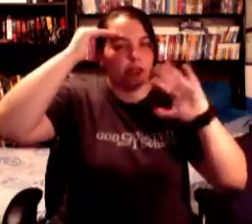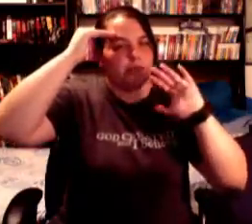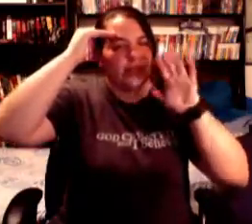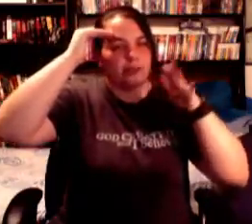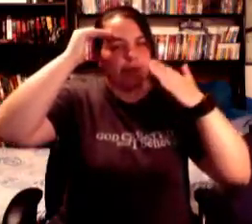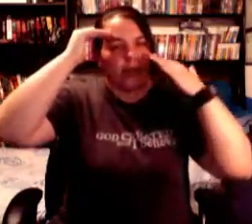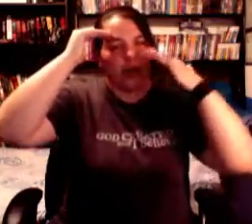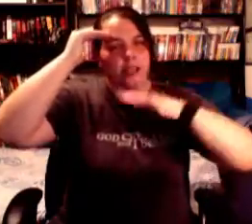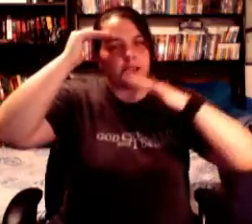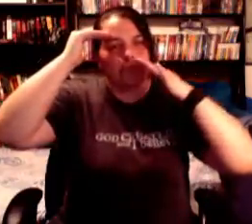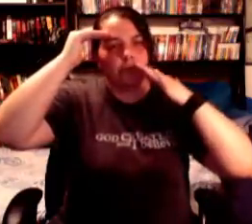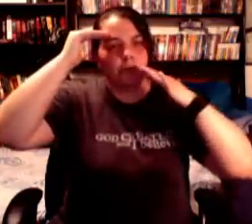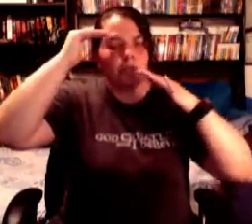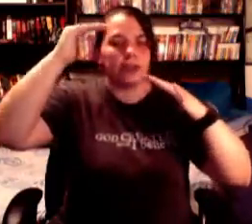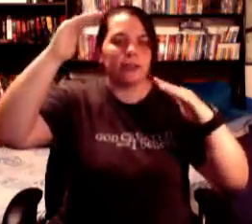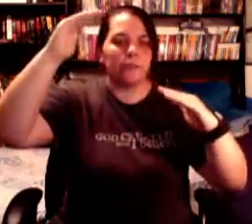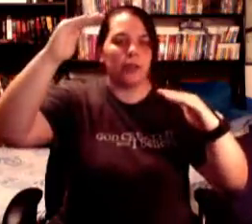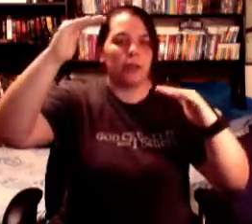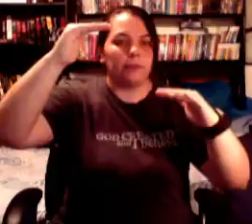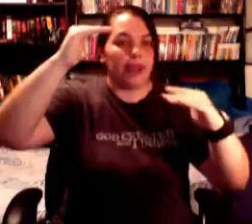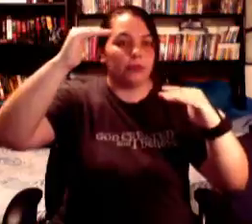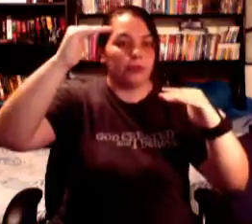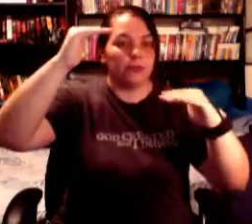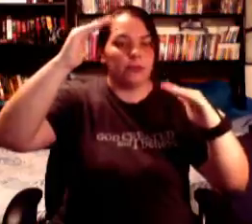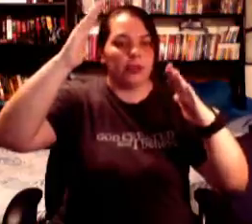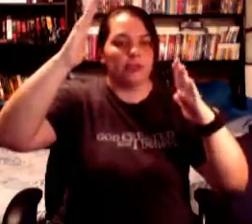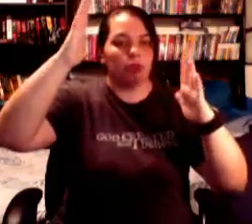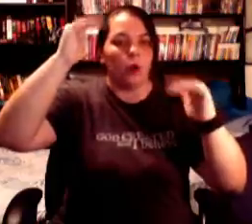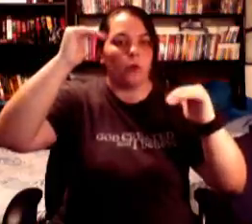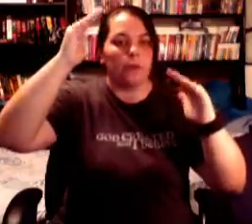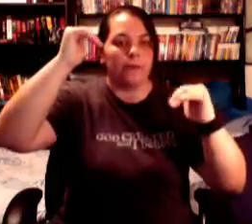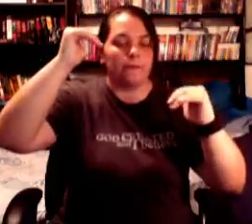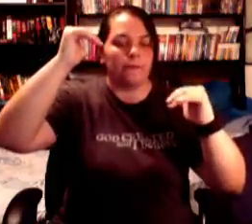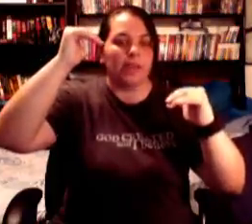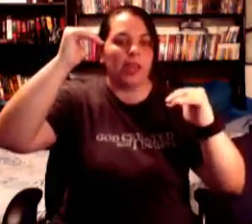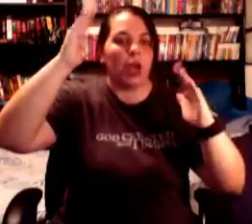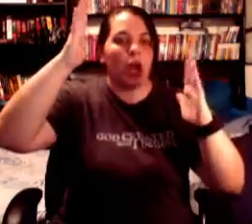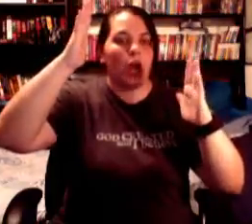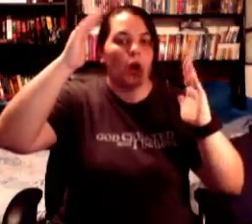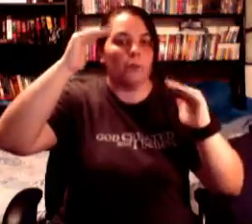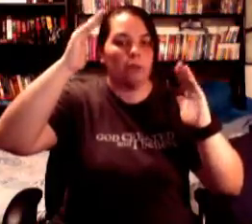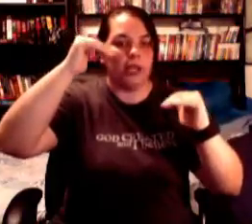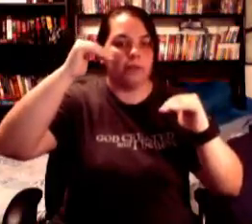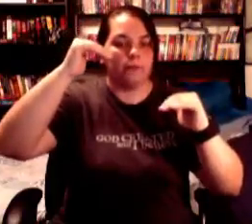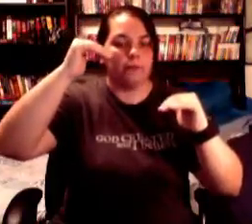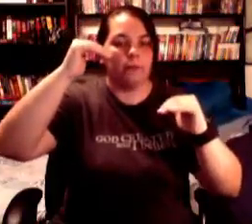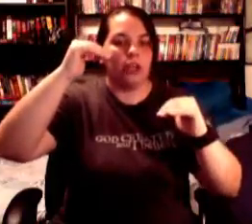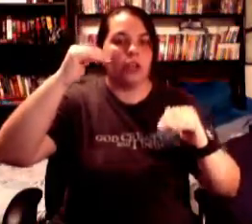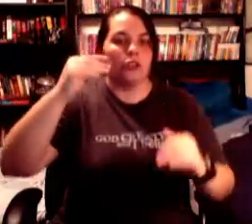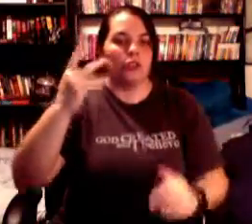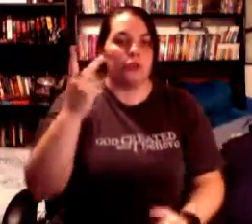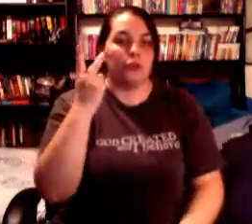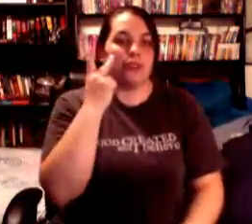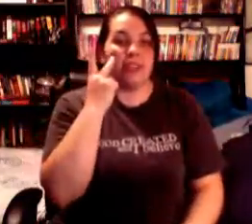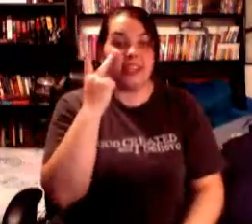left hand's going to be kind of in the middle of your face, but out in front of your face. So hoping. Hoping to